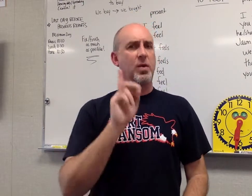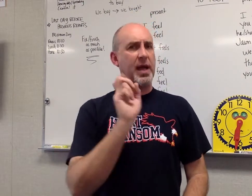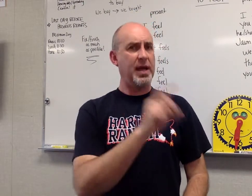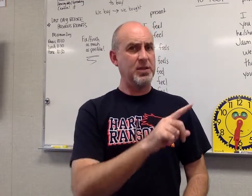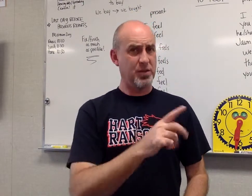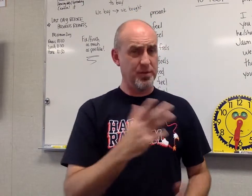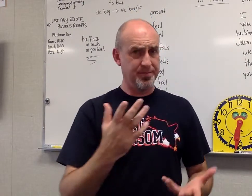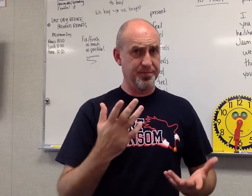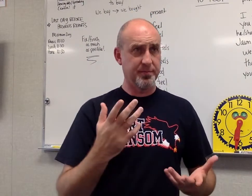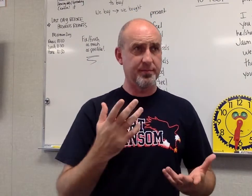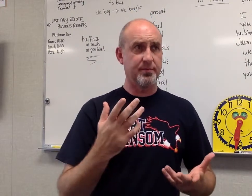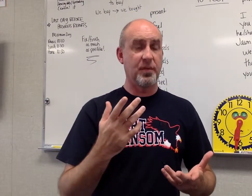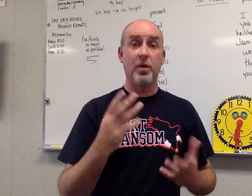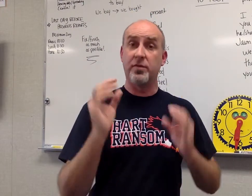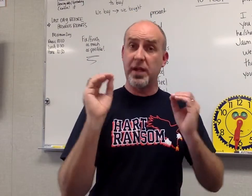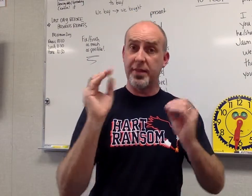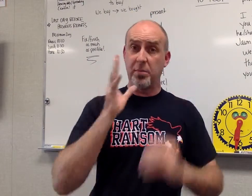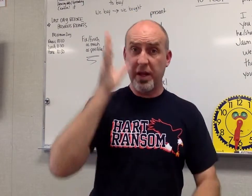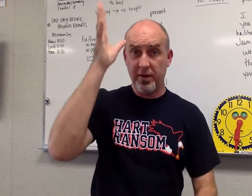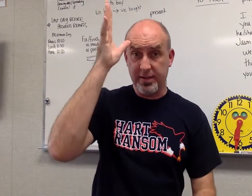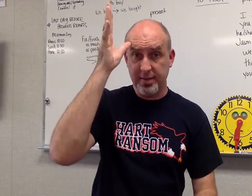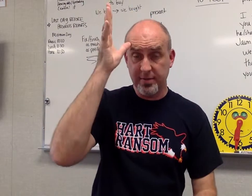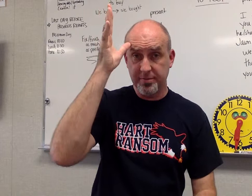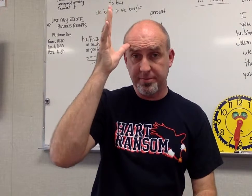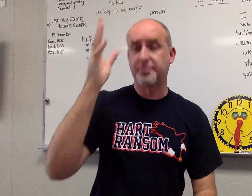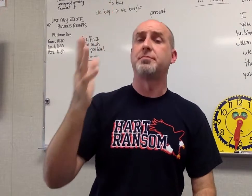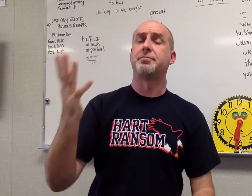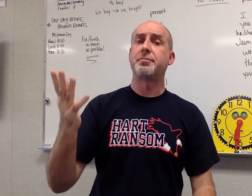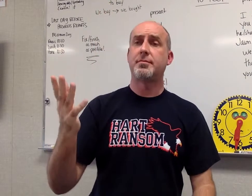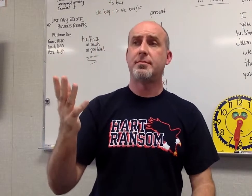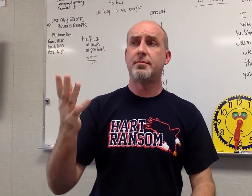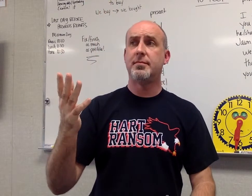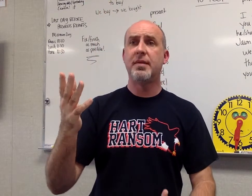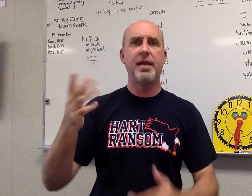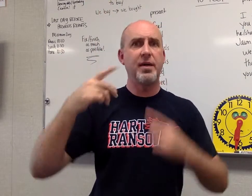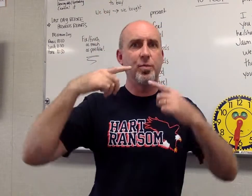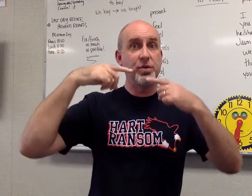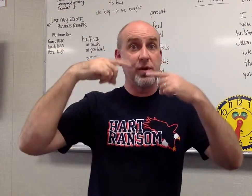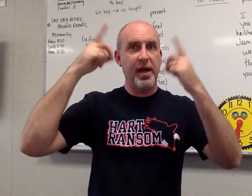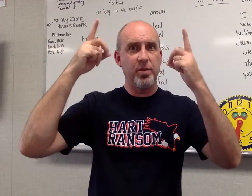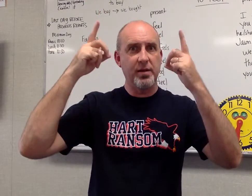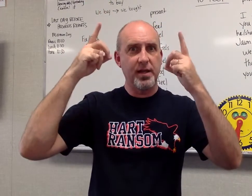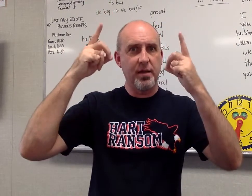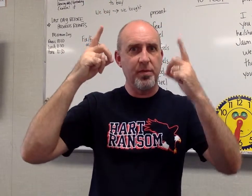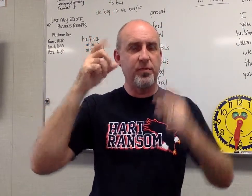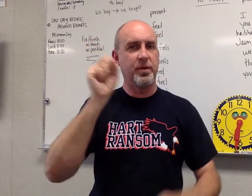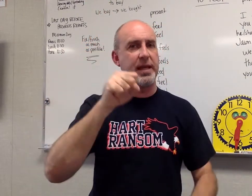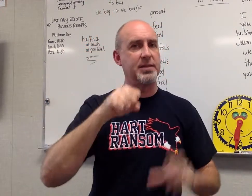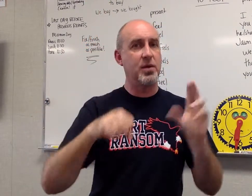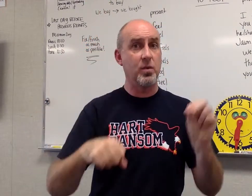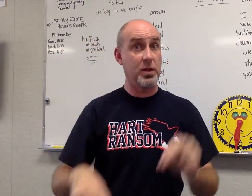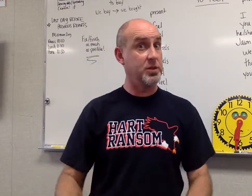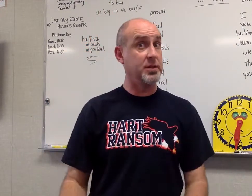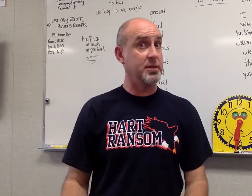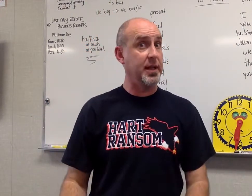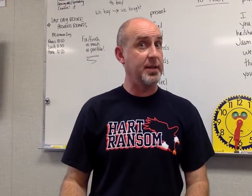I asked her, I've taught the parents that you put your eyebrows up for yes/no questions like